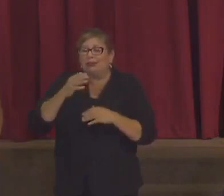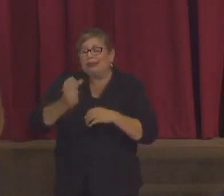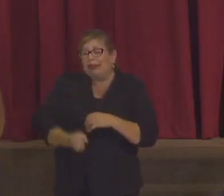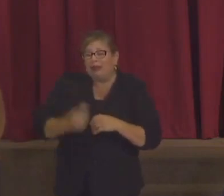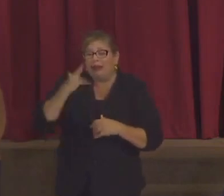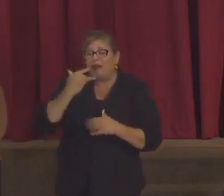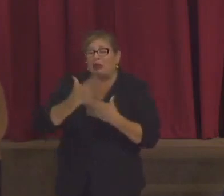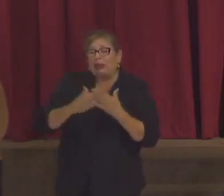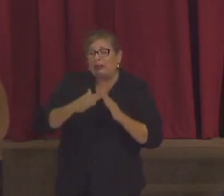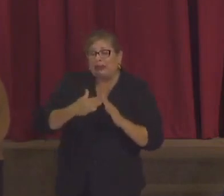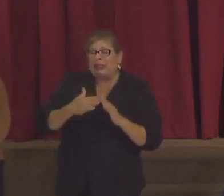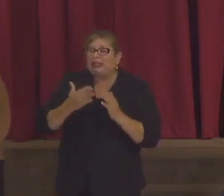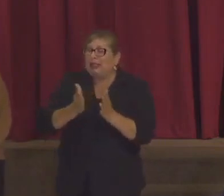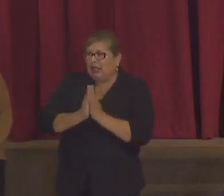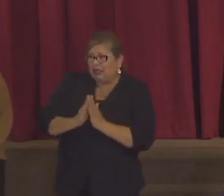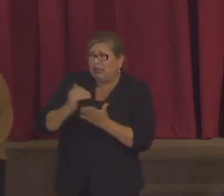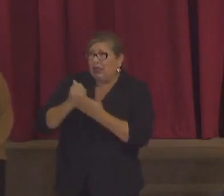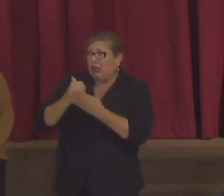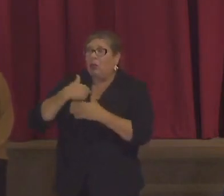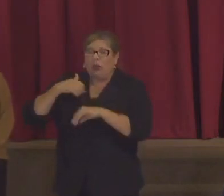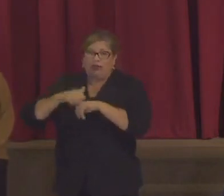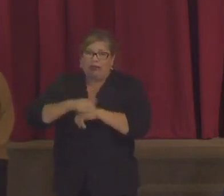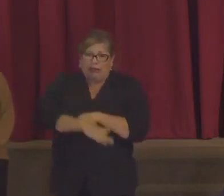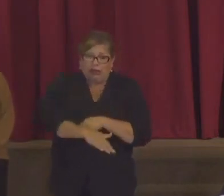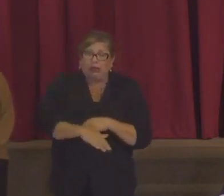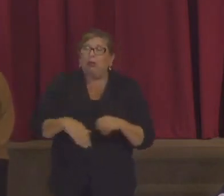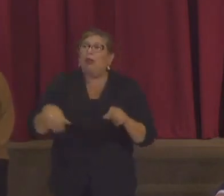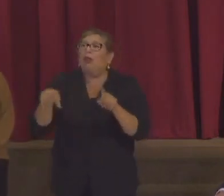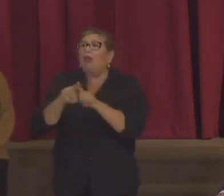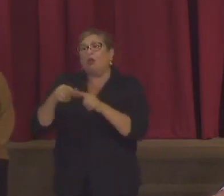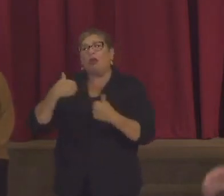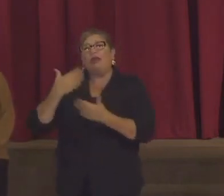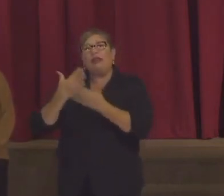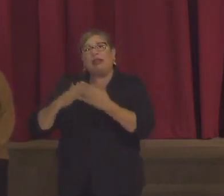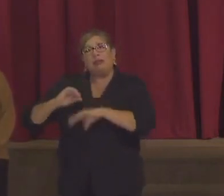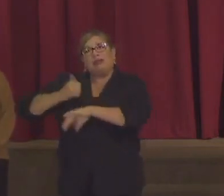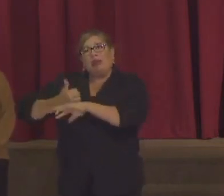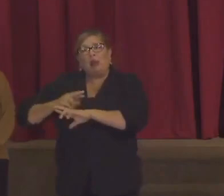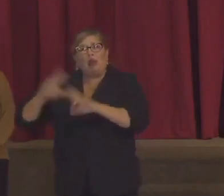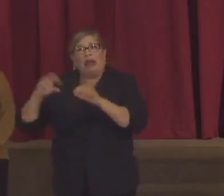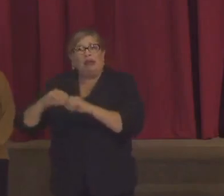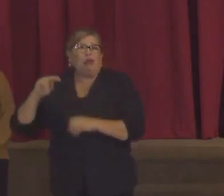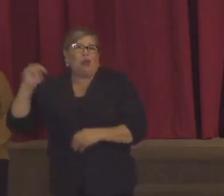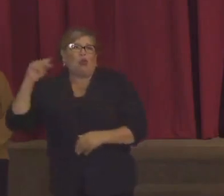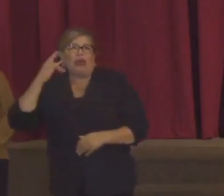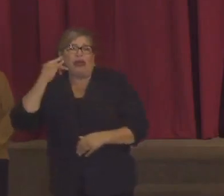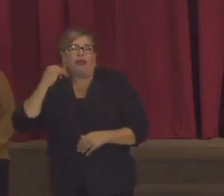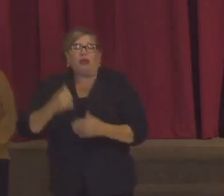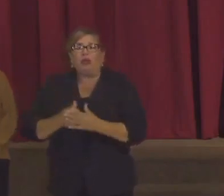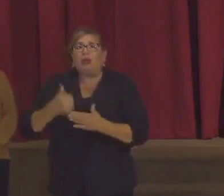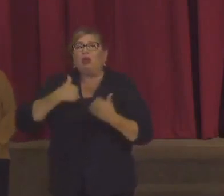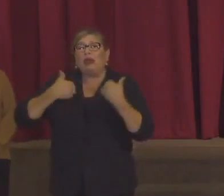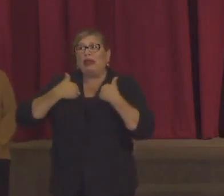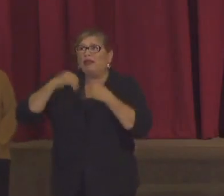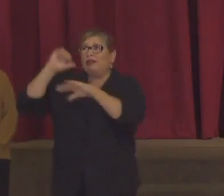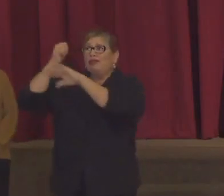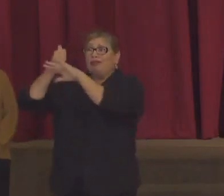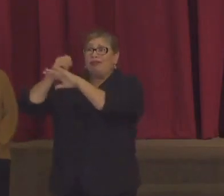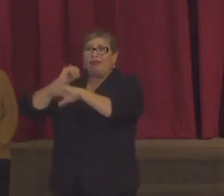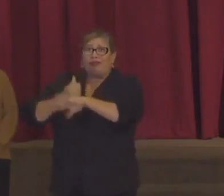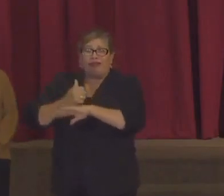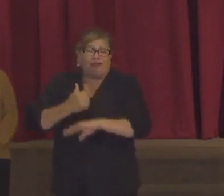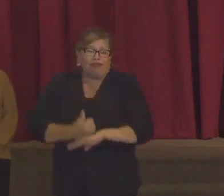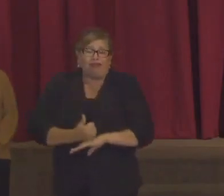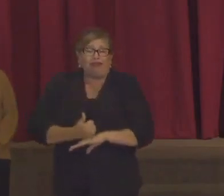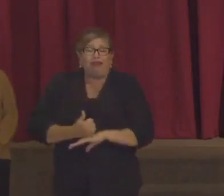in Northern California, we have people pre-assembled. We have folks in other parts of the state that have been called back